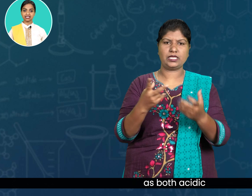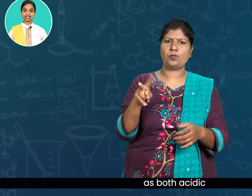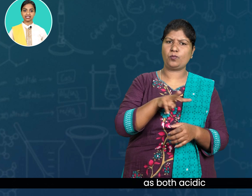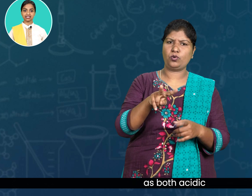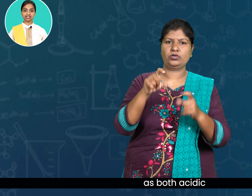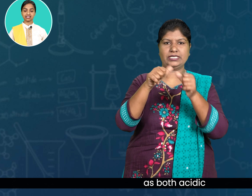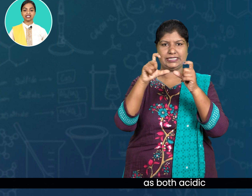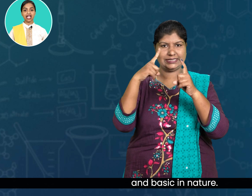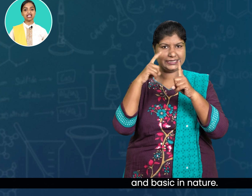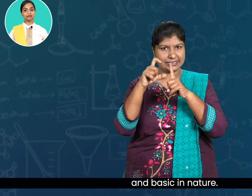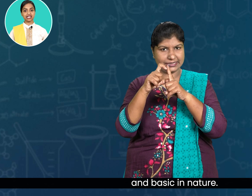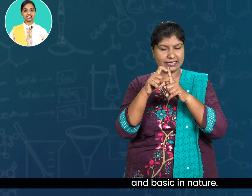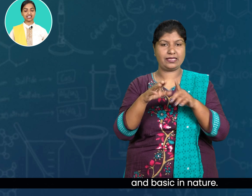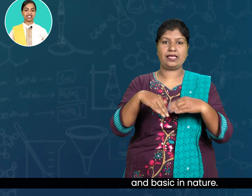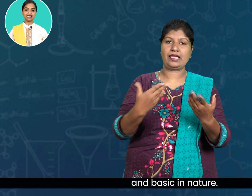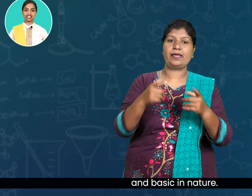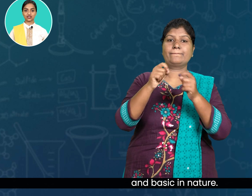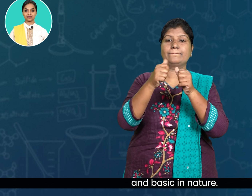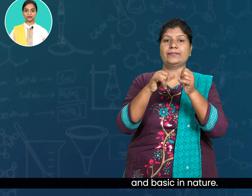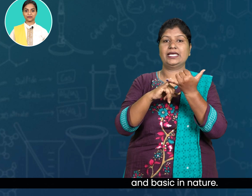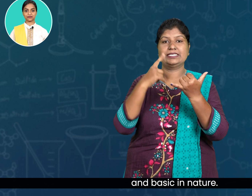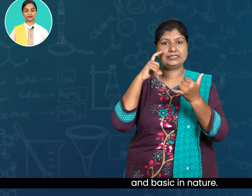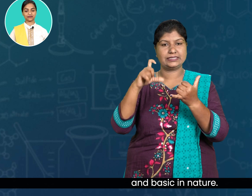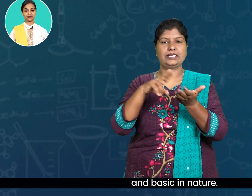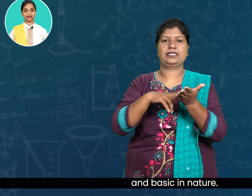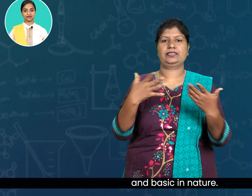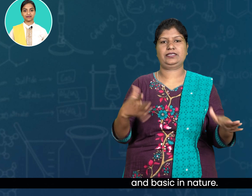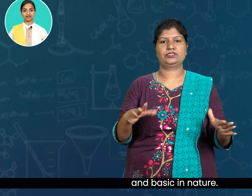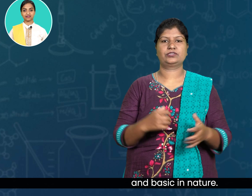acidic and basic in nature.